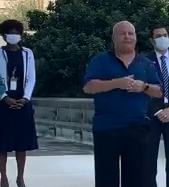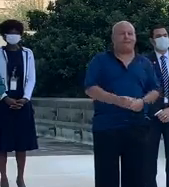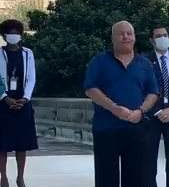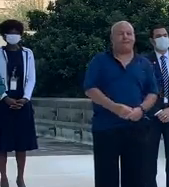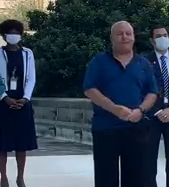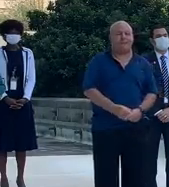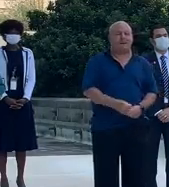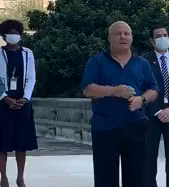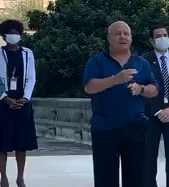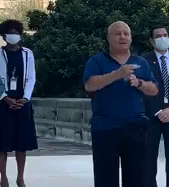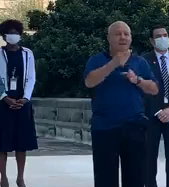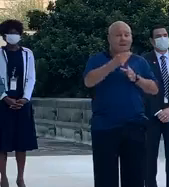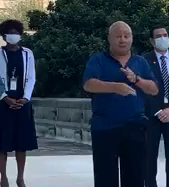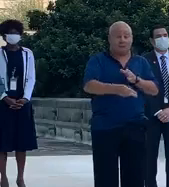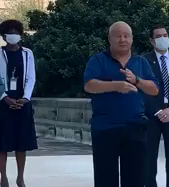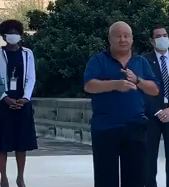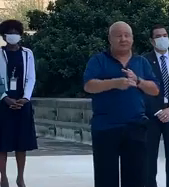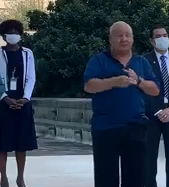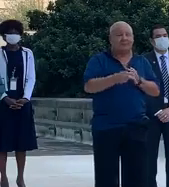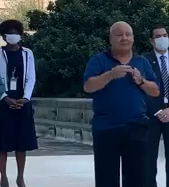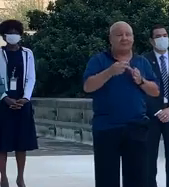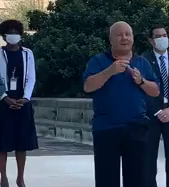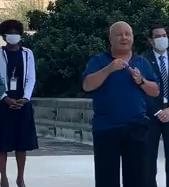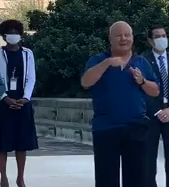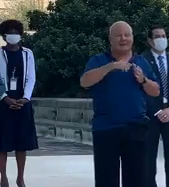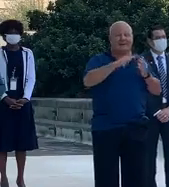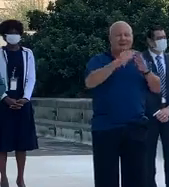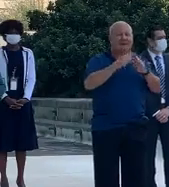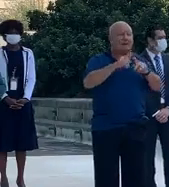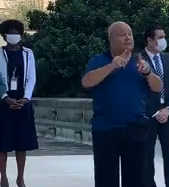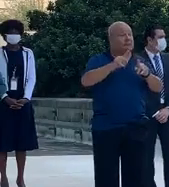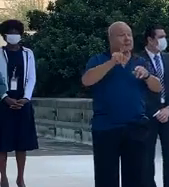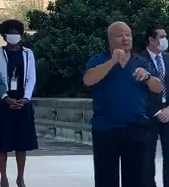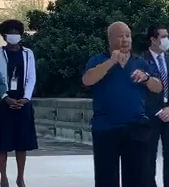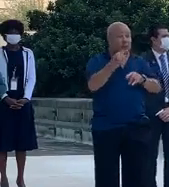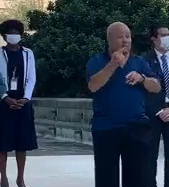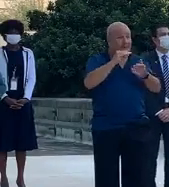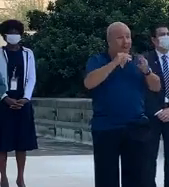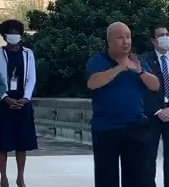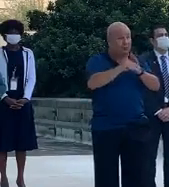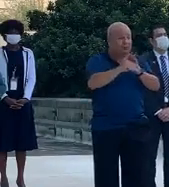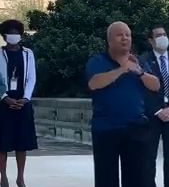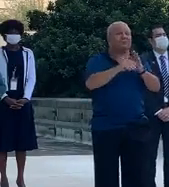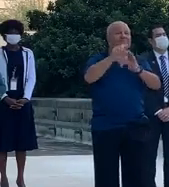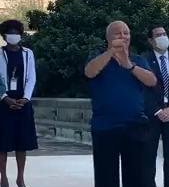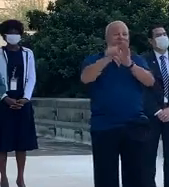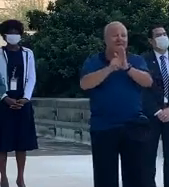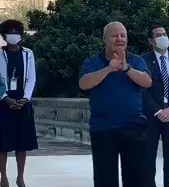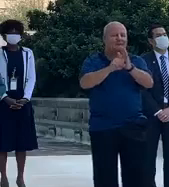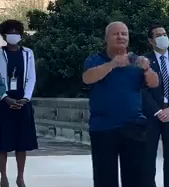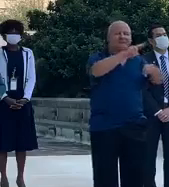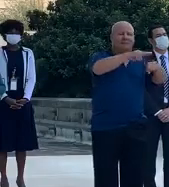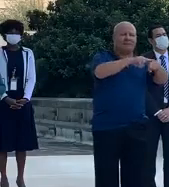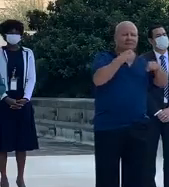that, we have led, not only in this city, we've led in this state and in the nation with